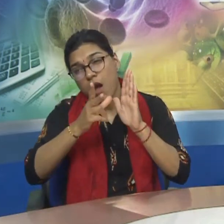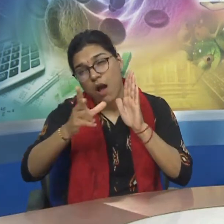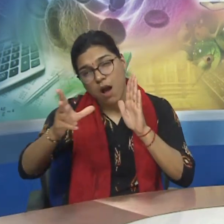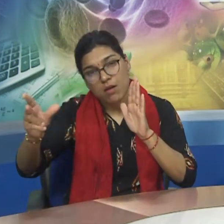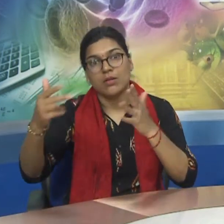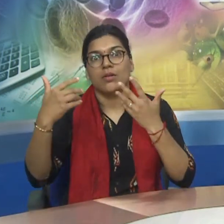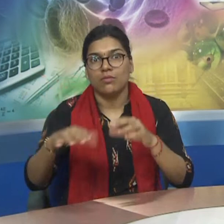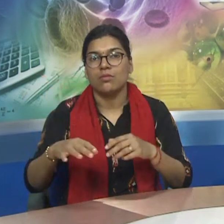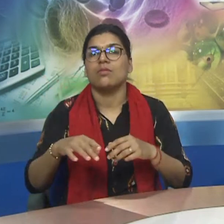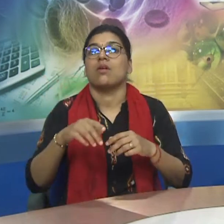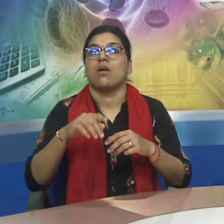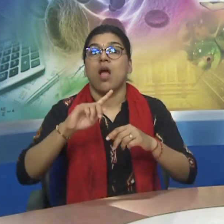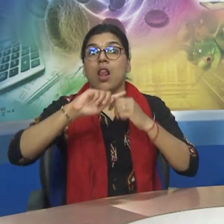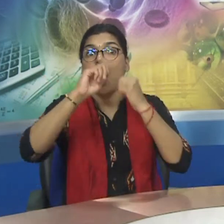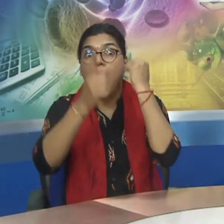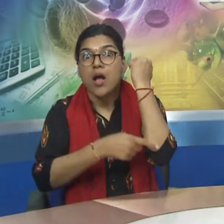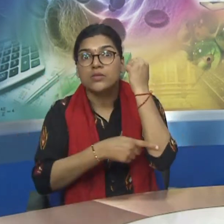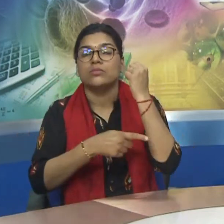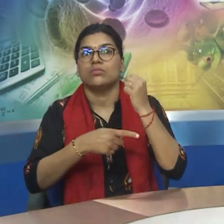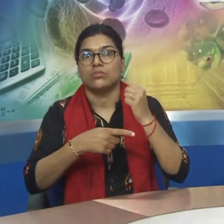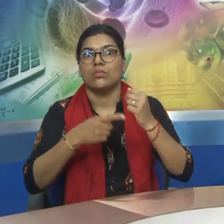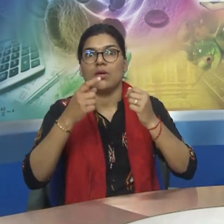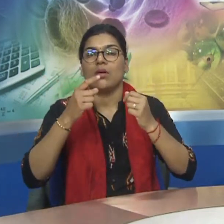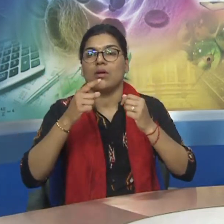with the help of spreadsheets.